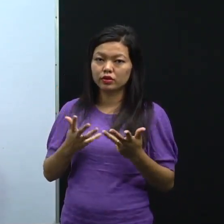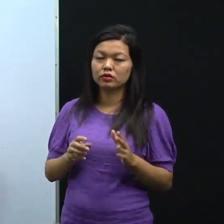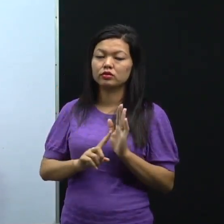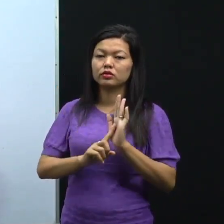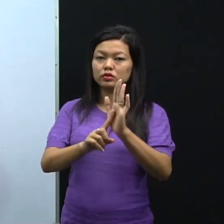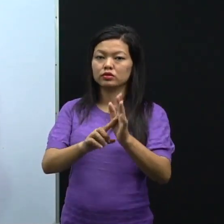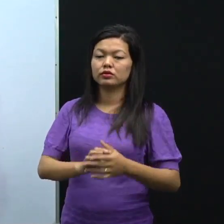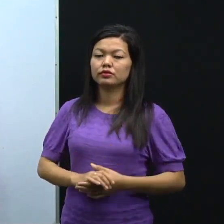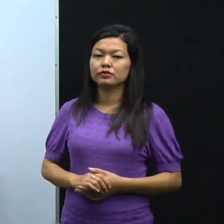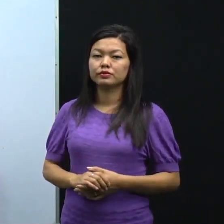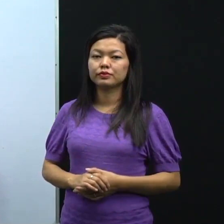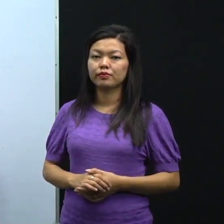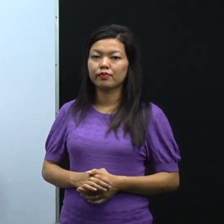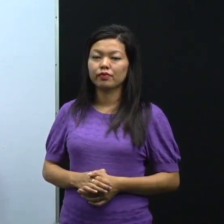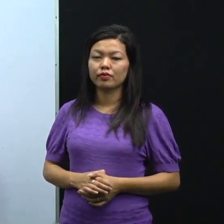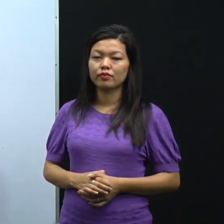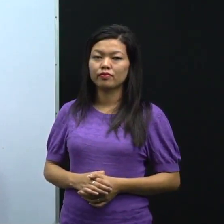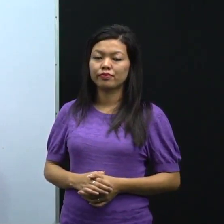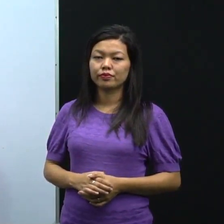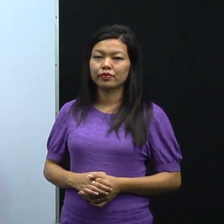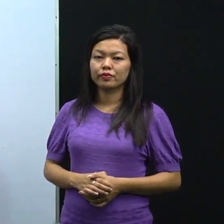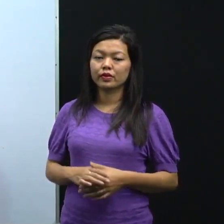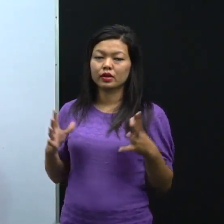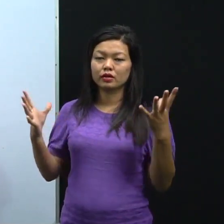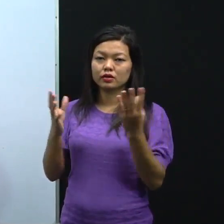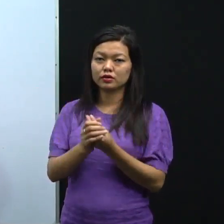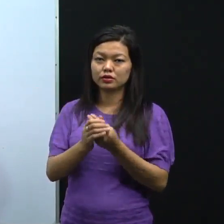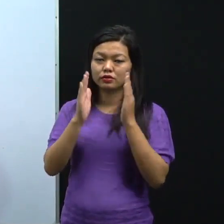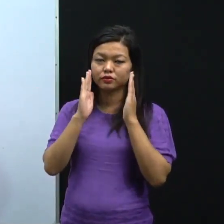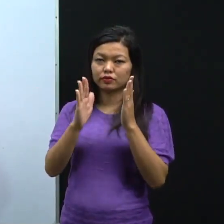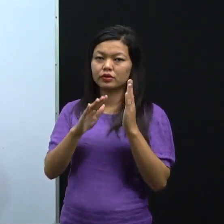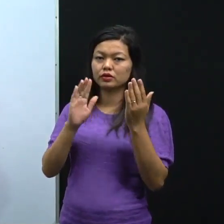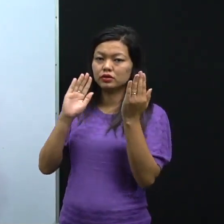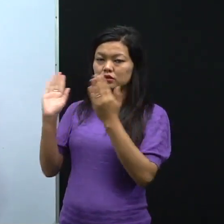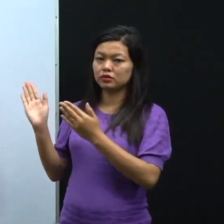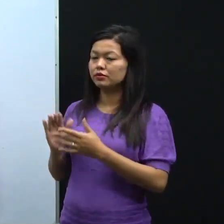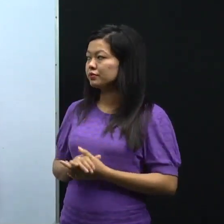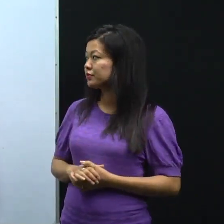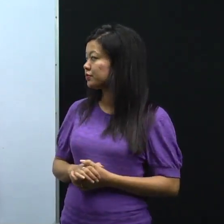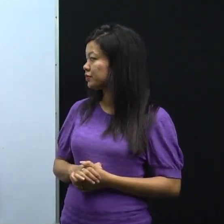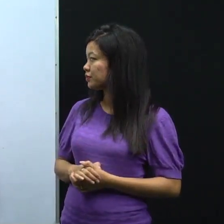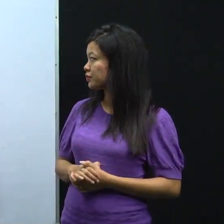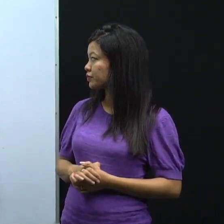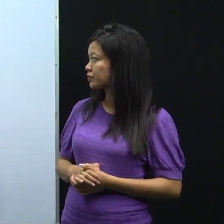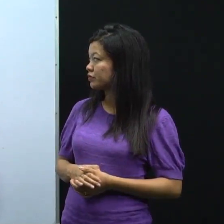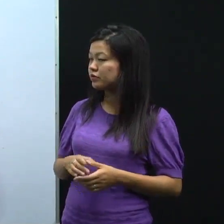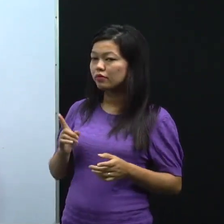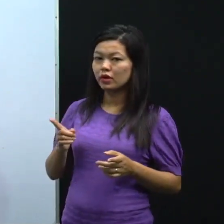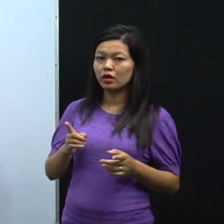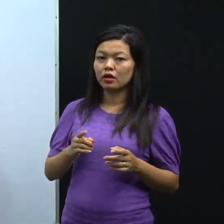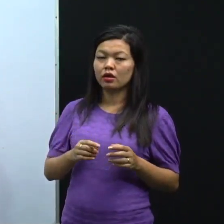how it looks like. And let's see the journey, clear? So the present day atom look like this, okay? It's like a